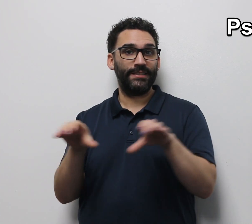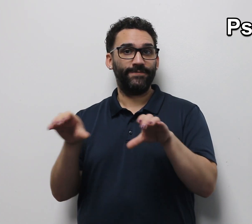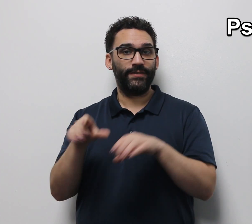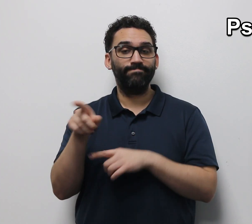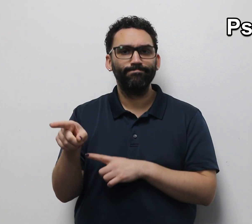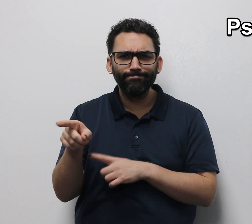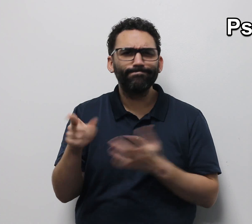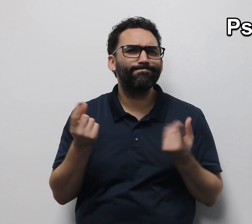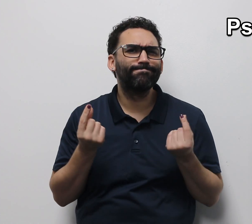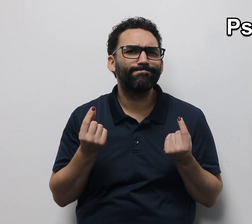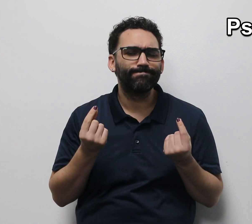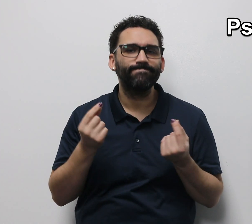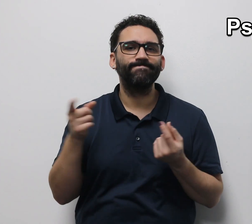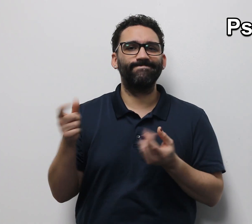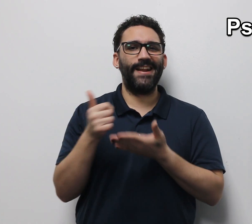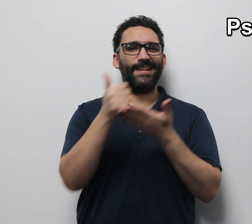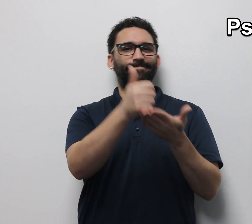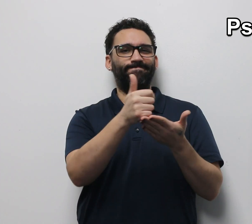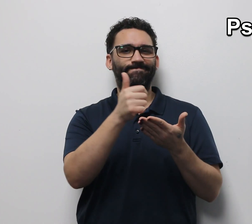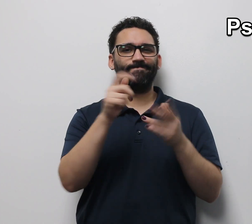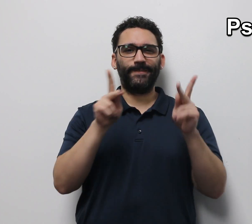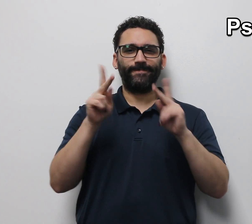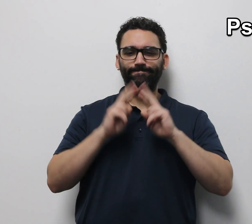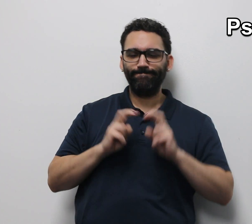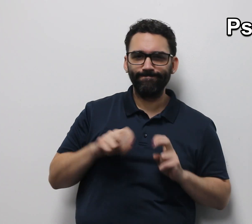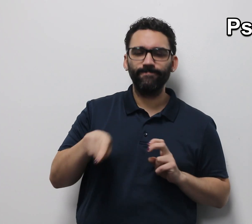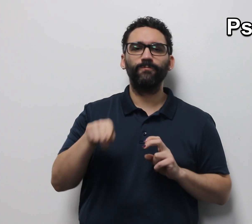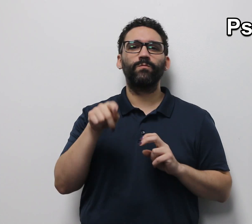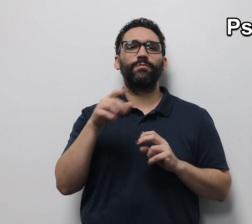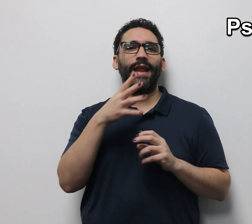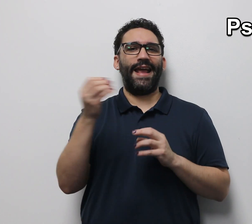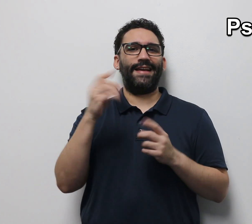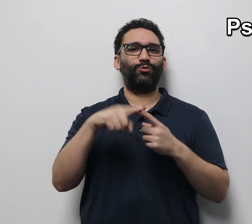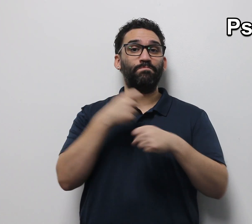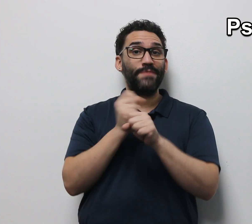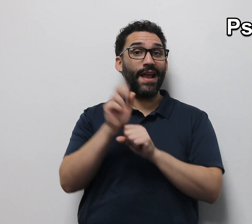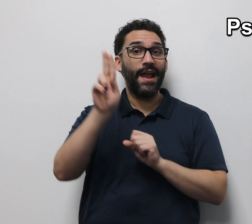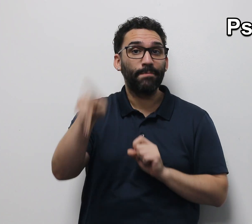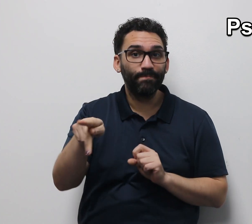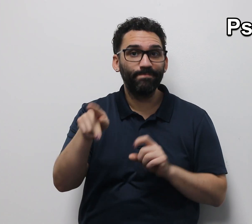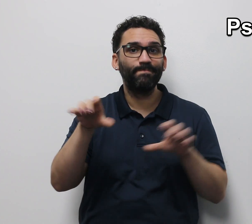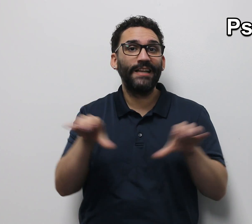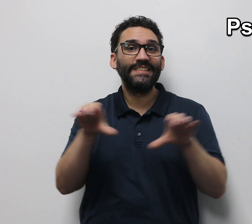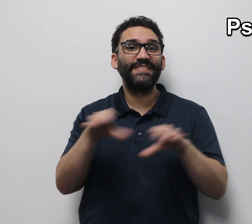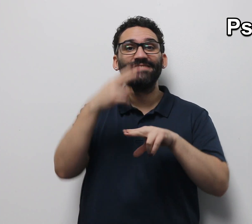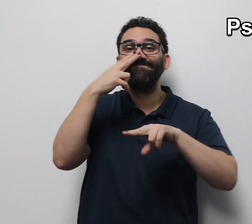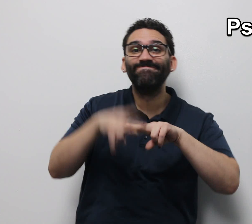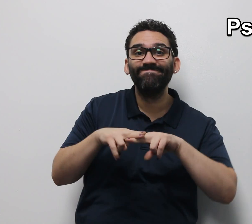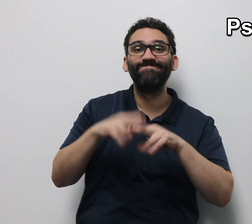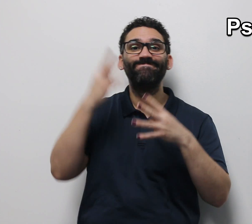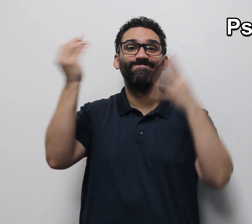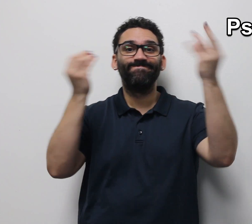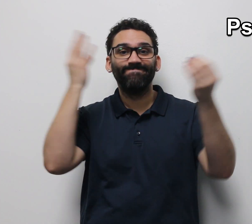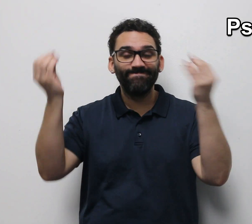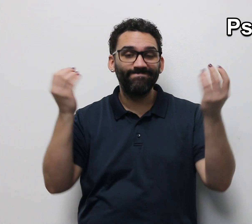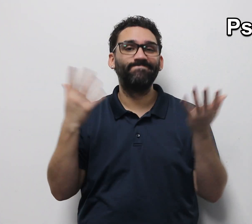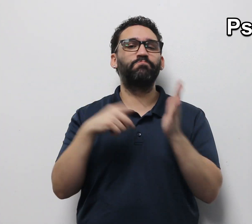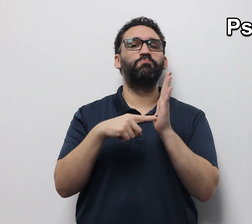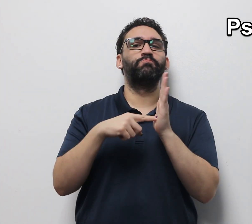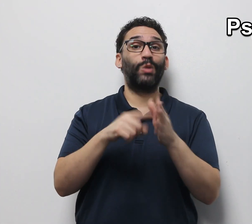This is another process that helps people make up different plans and different fun activities for them to do. For example,